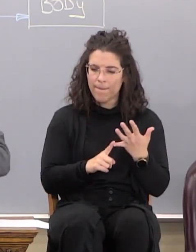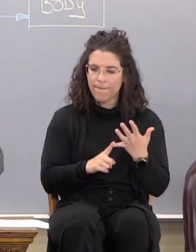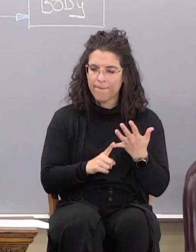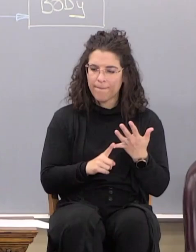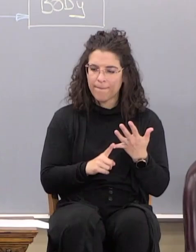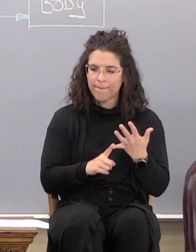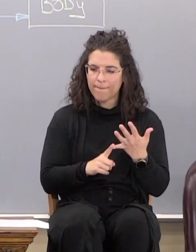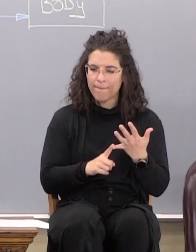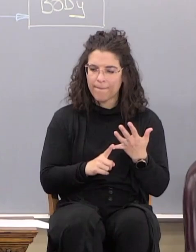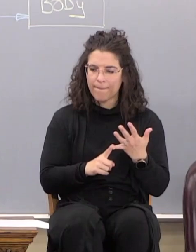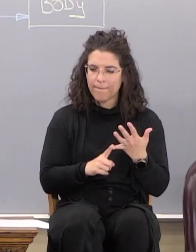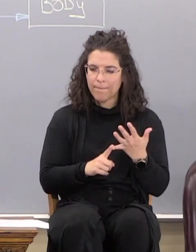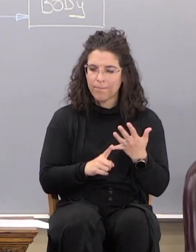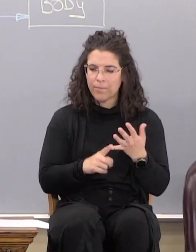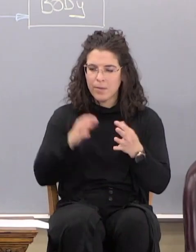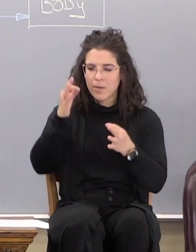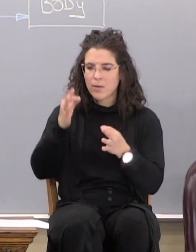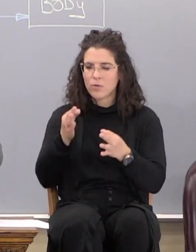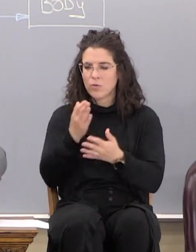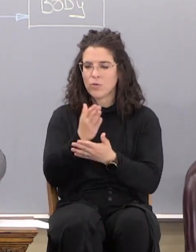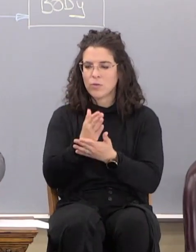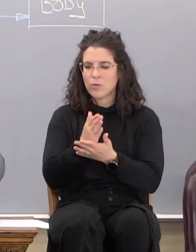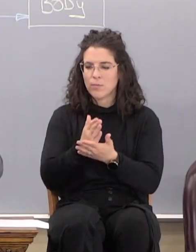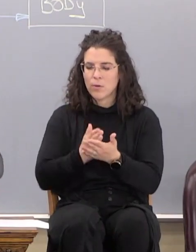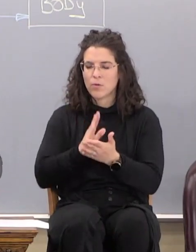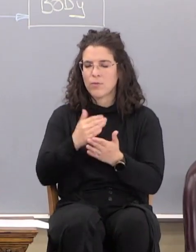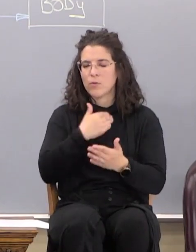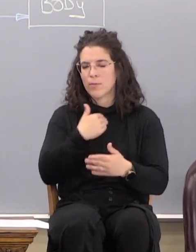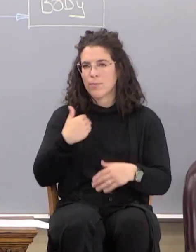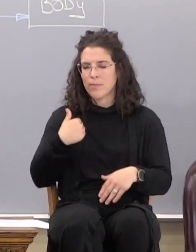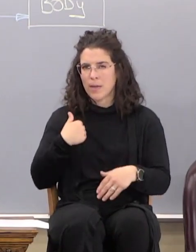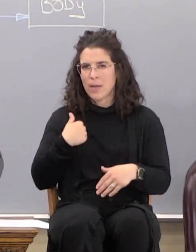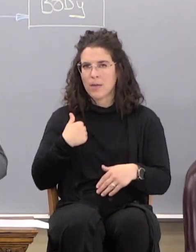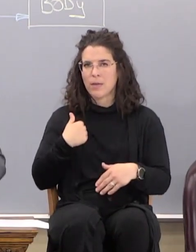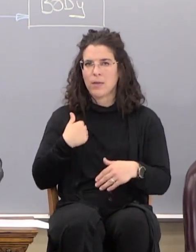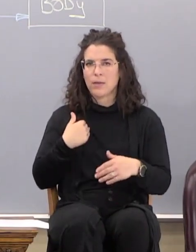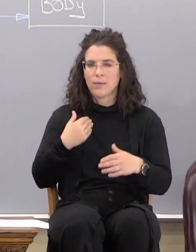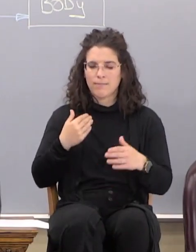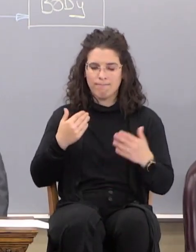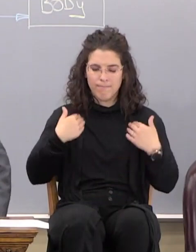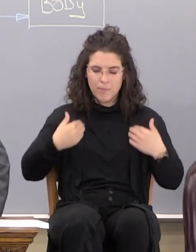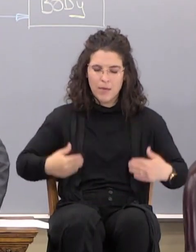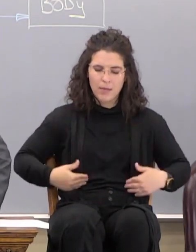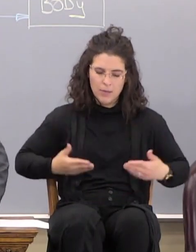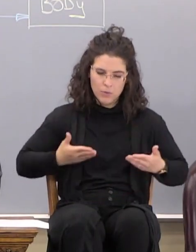And then the parts of your body as tools of righteousness.